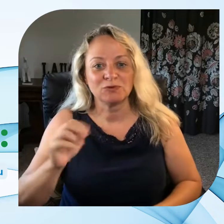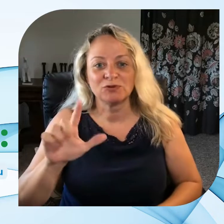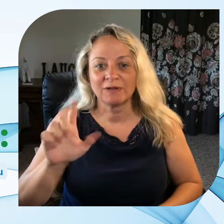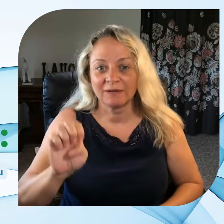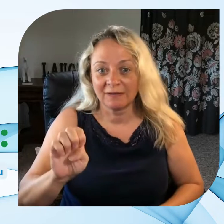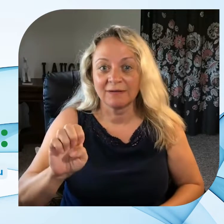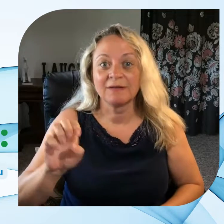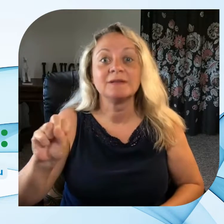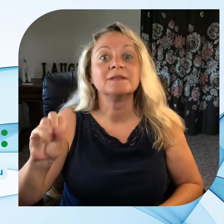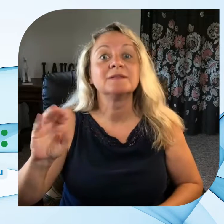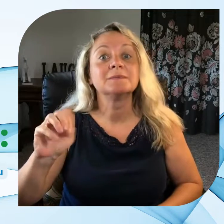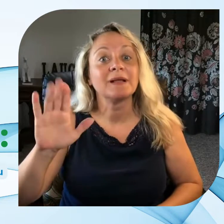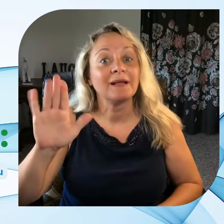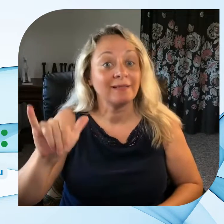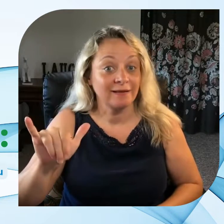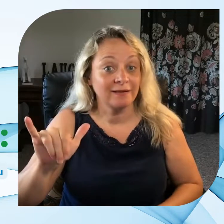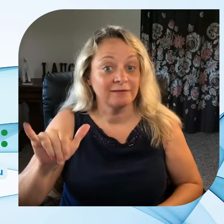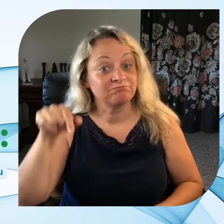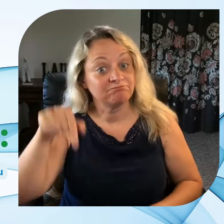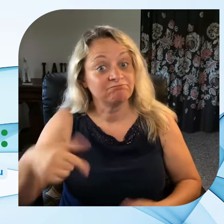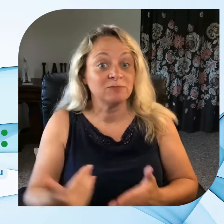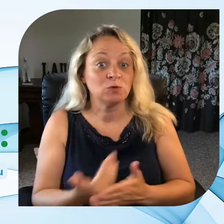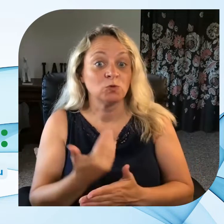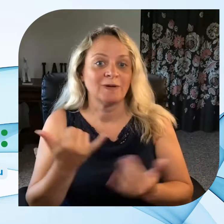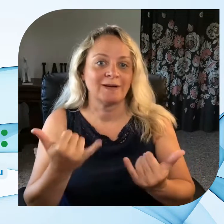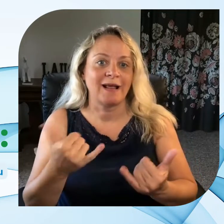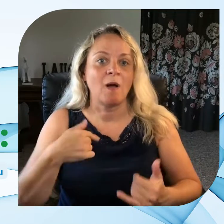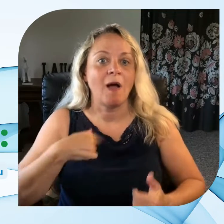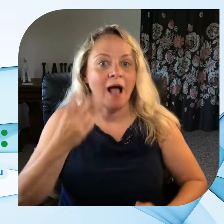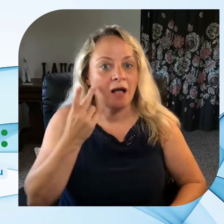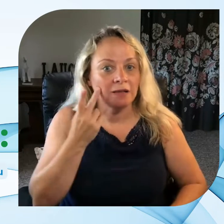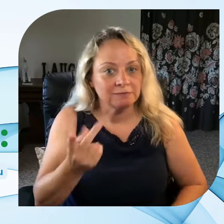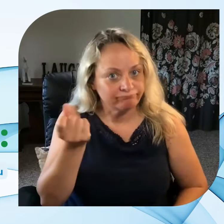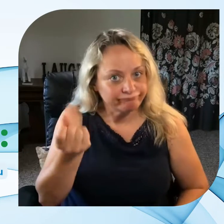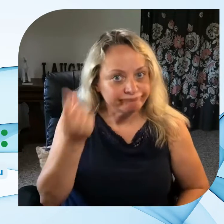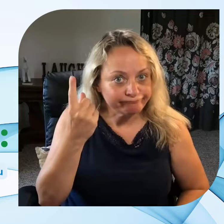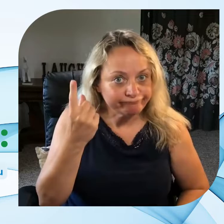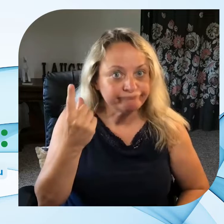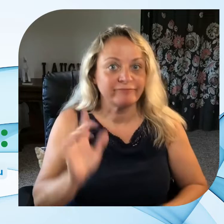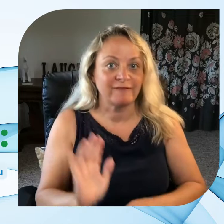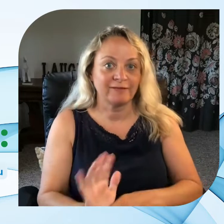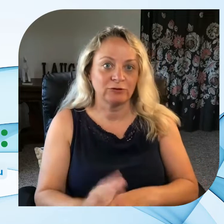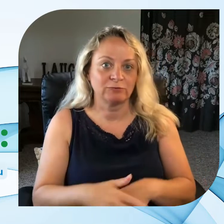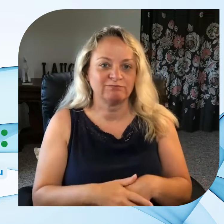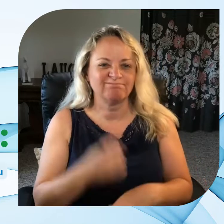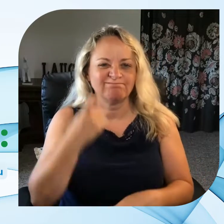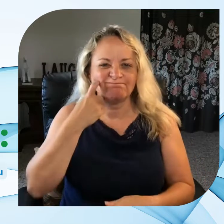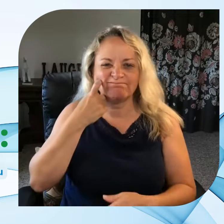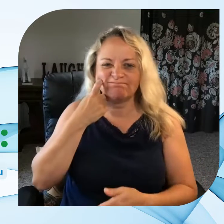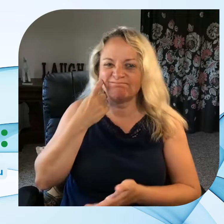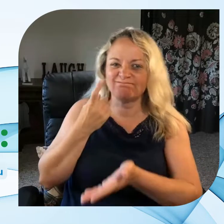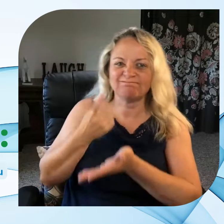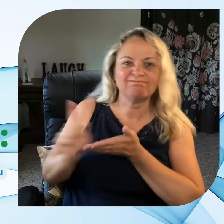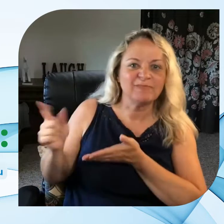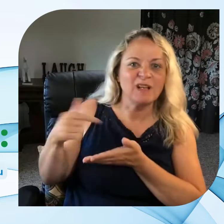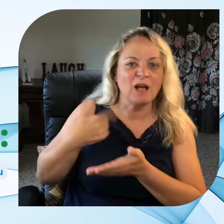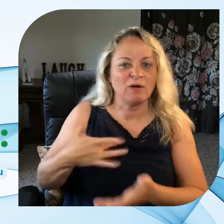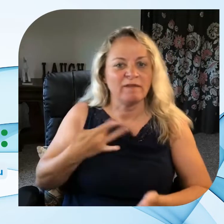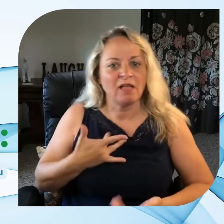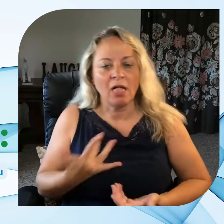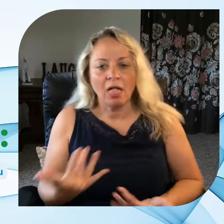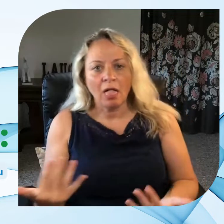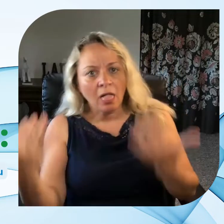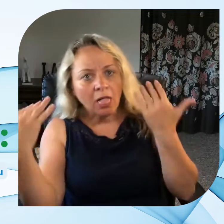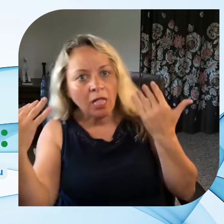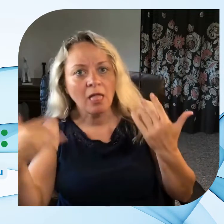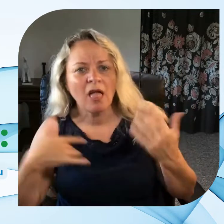This past week, I was feeling very overwhelmed. I had a terrible migraine, and at the